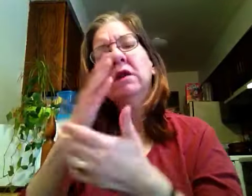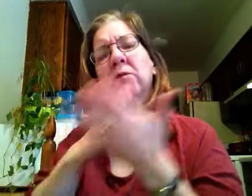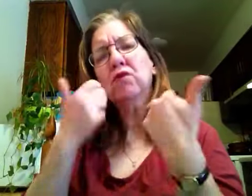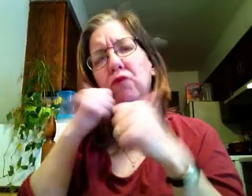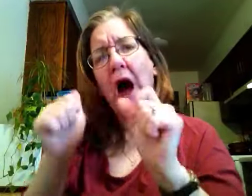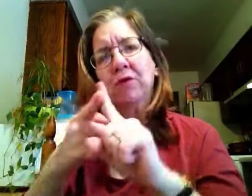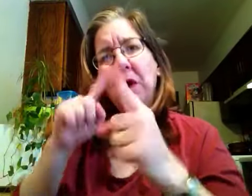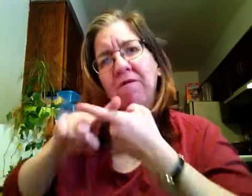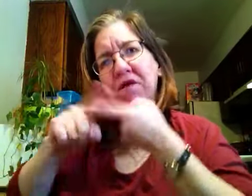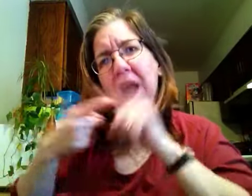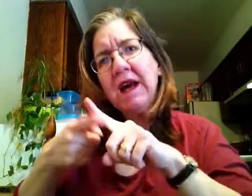I'll cry.